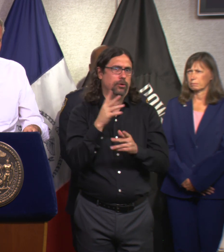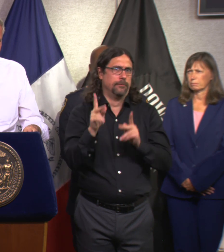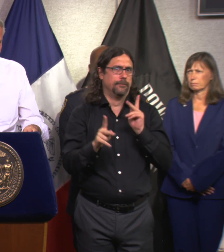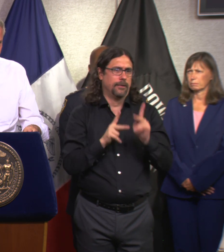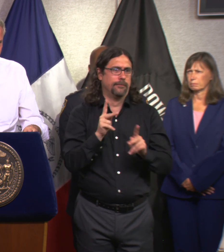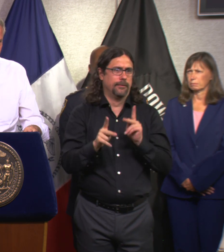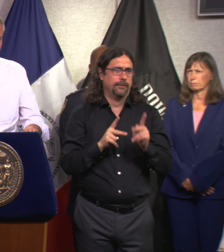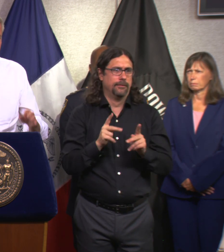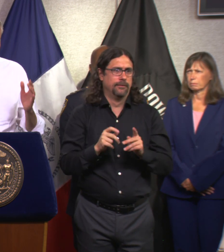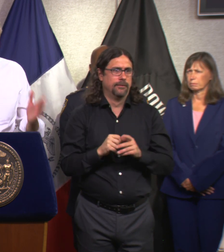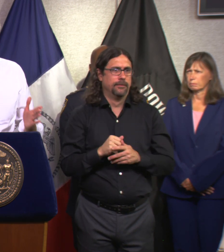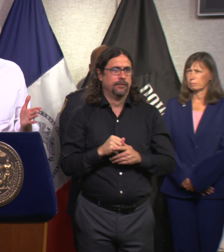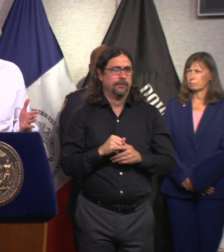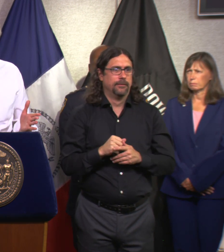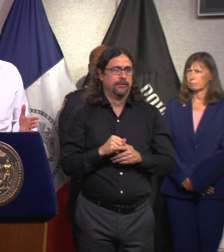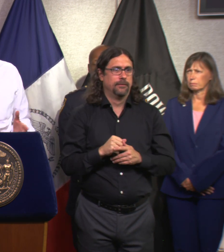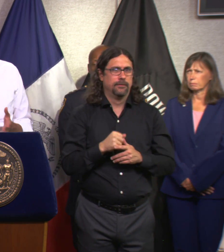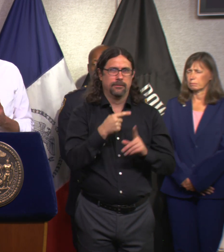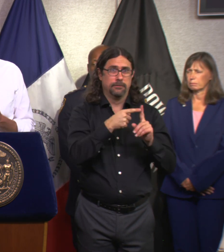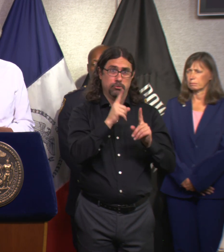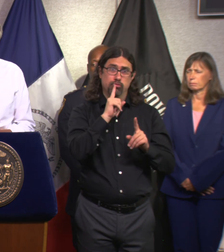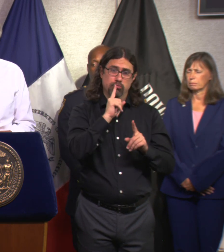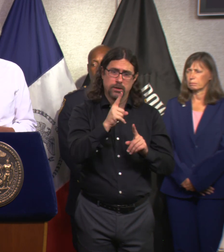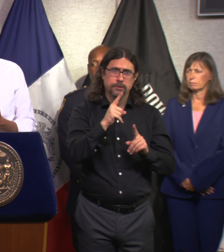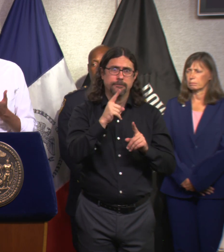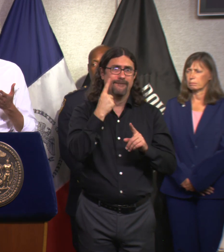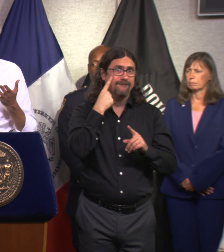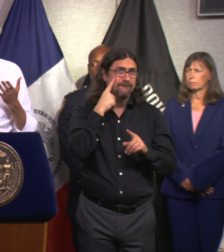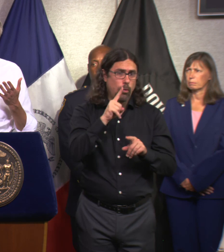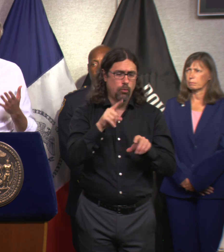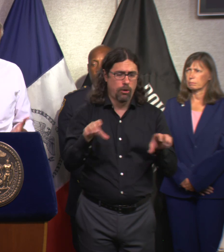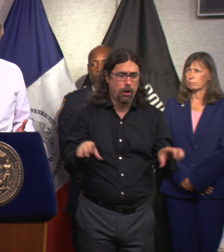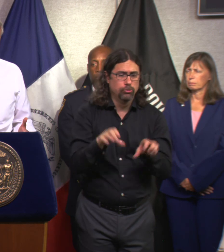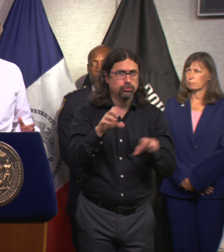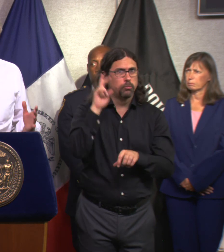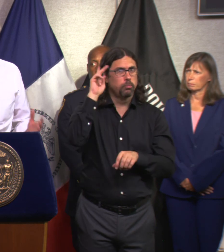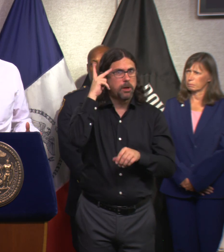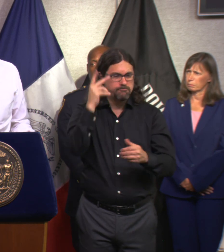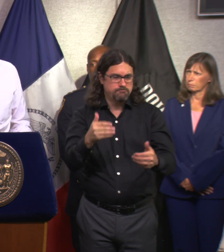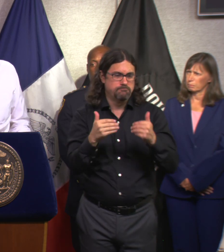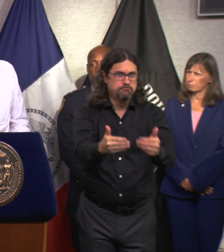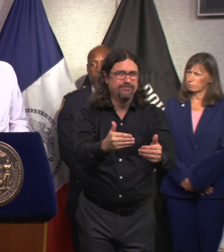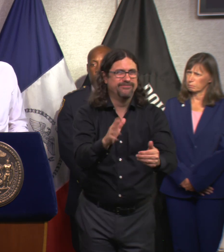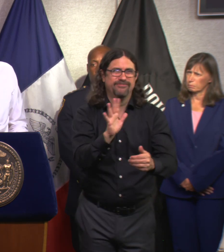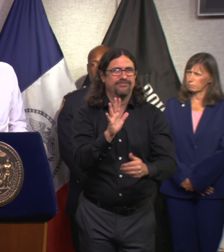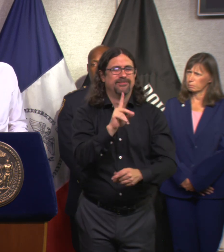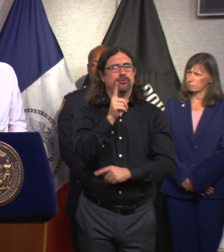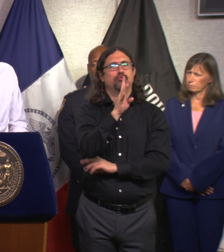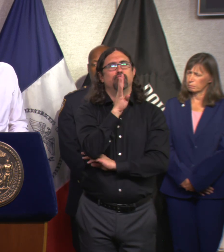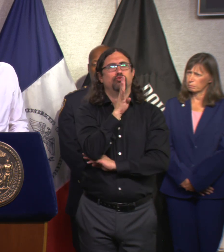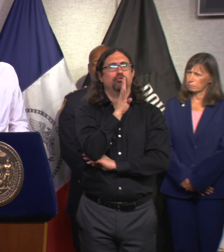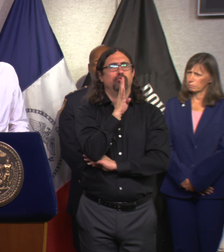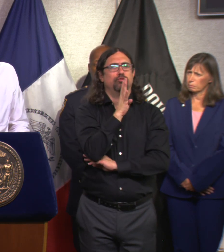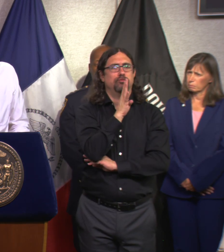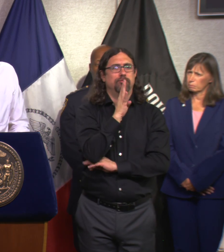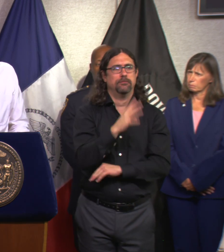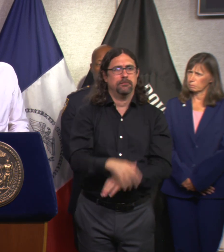act by Donald Trump. So 1, I didn't believe it. 2, I was convinced that the apparatus was in place to address